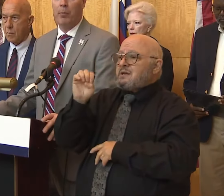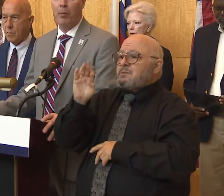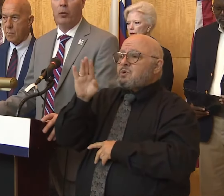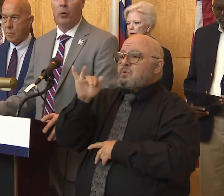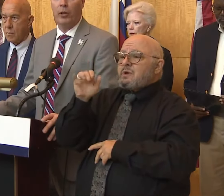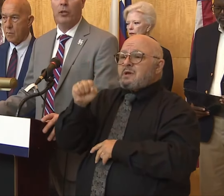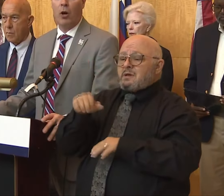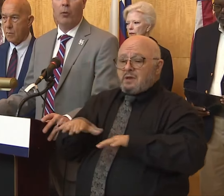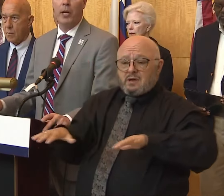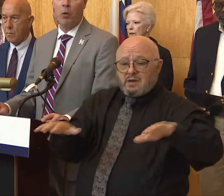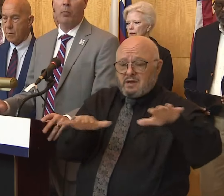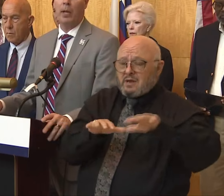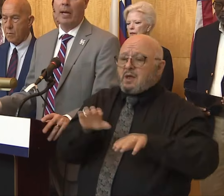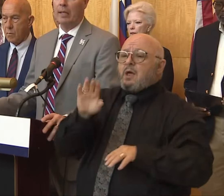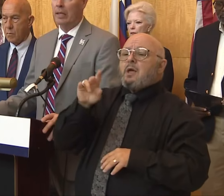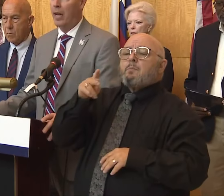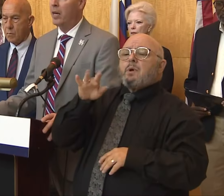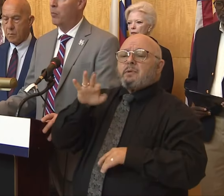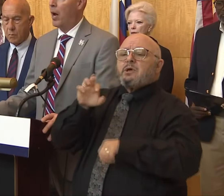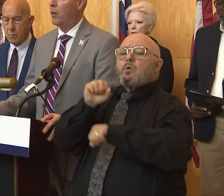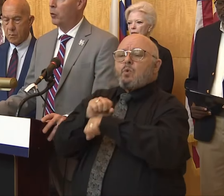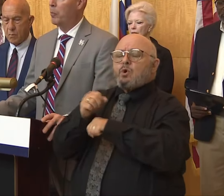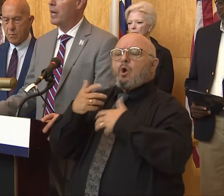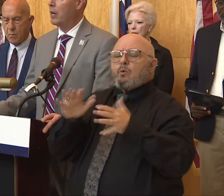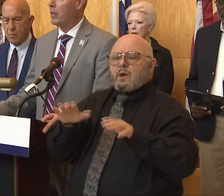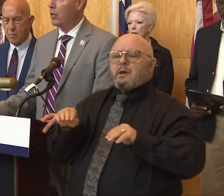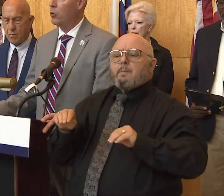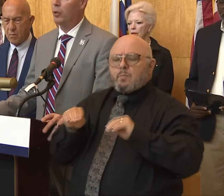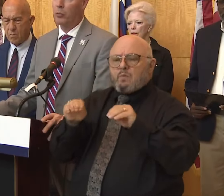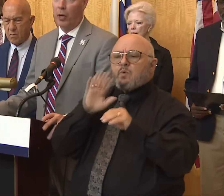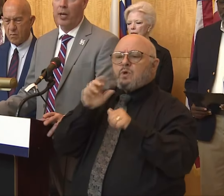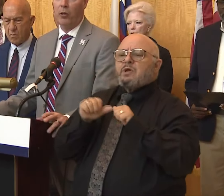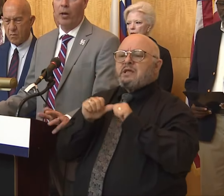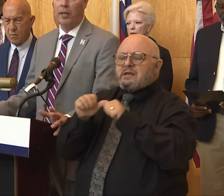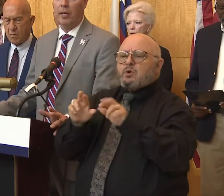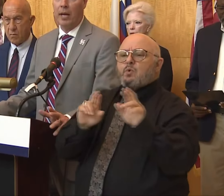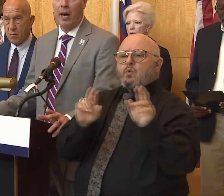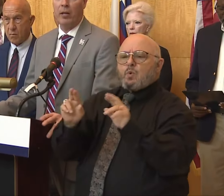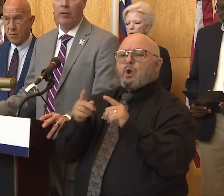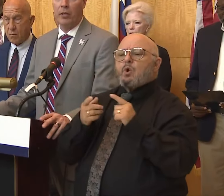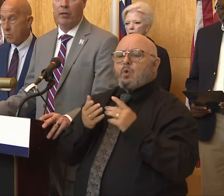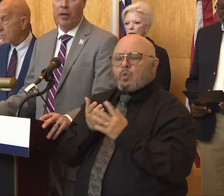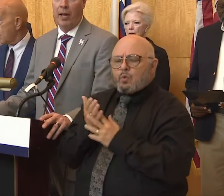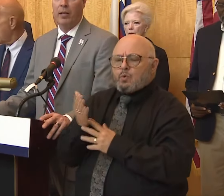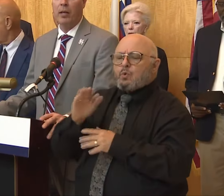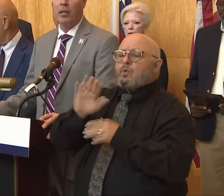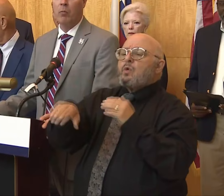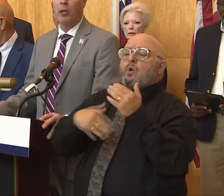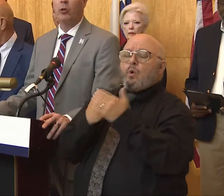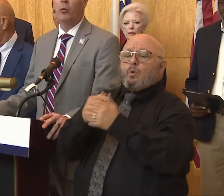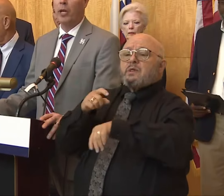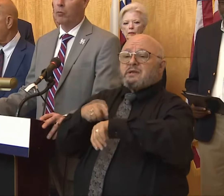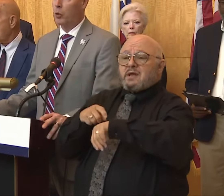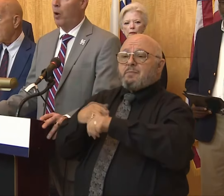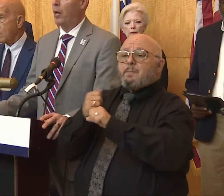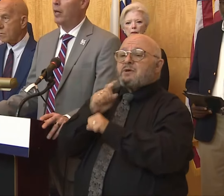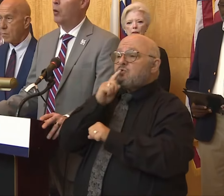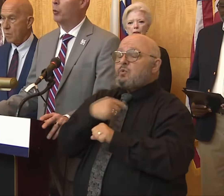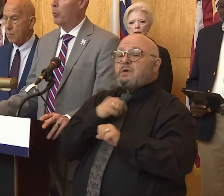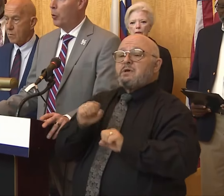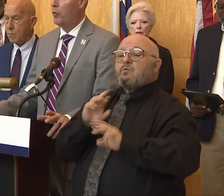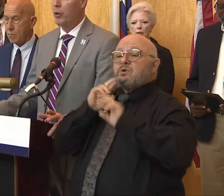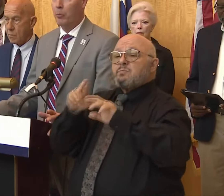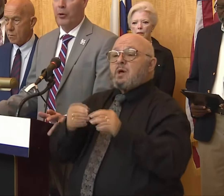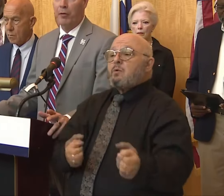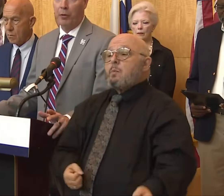the way, Public Works is already mobilized and standing by and will be continually ready throughout the entirety of this event to make sure that we can respond and